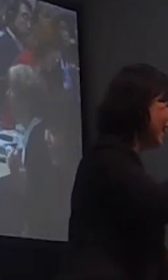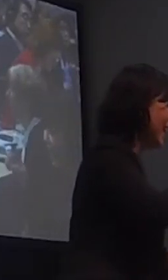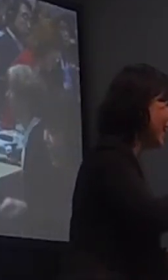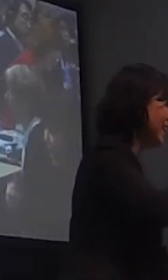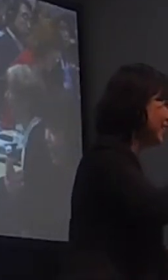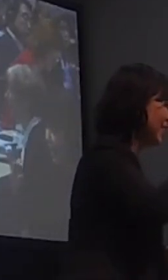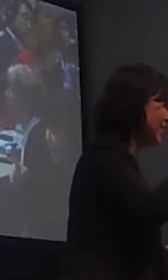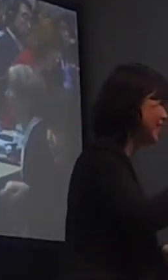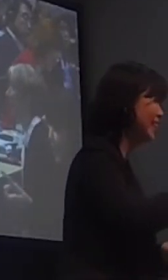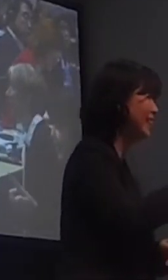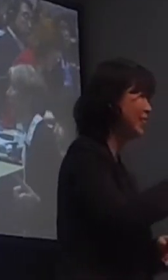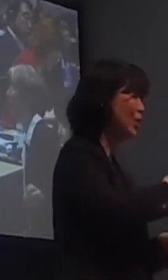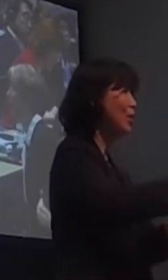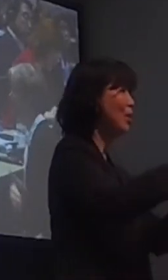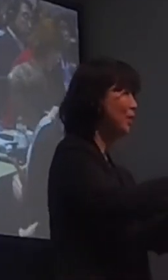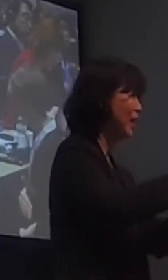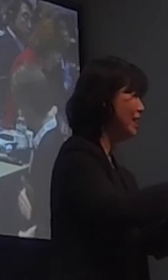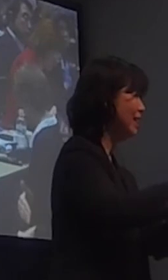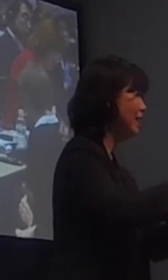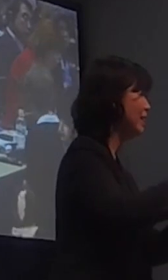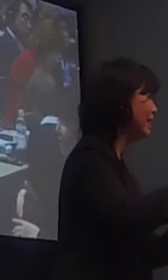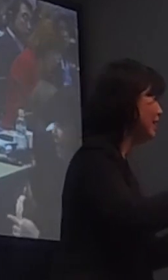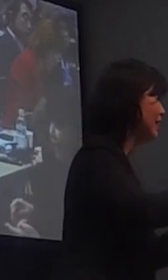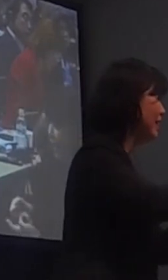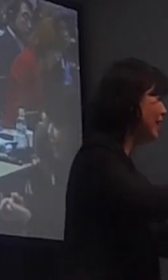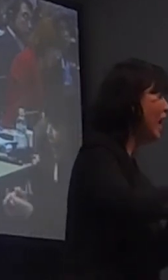are also inclusive thank you